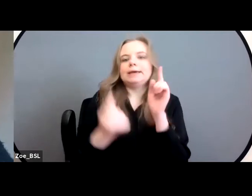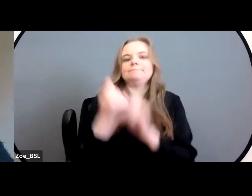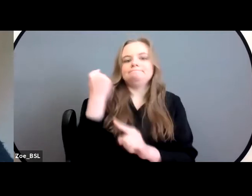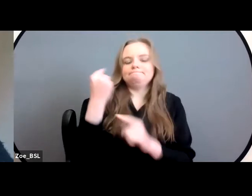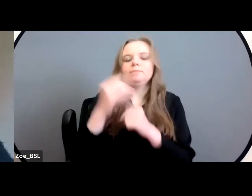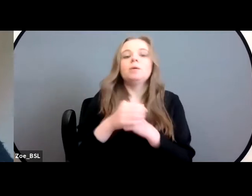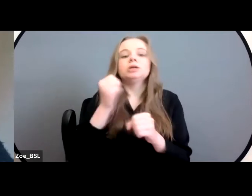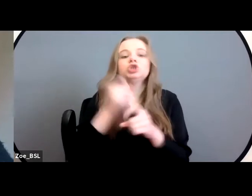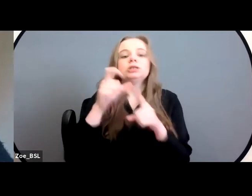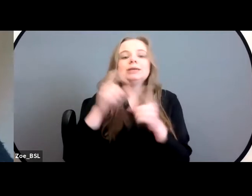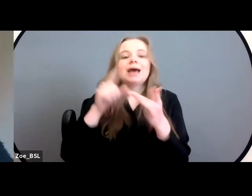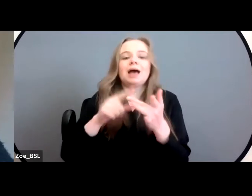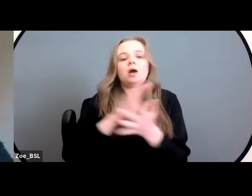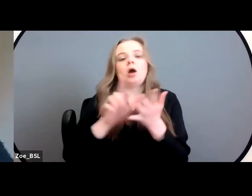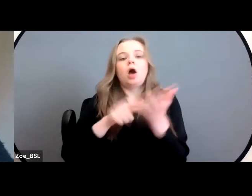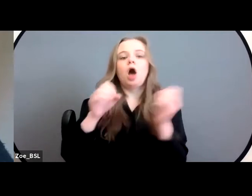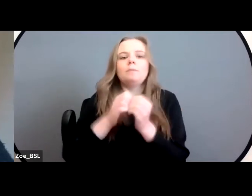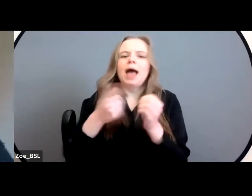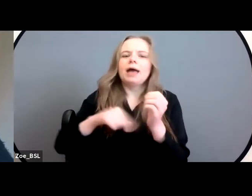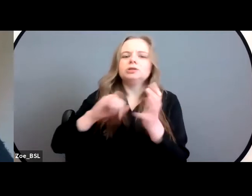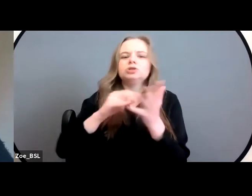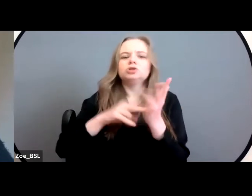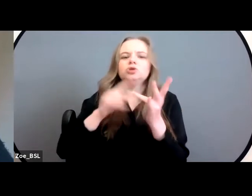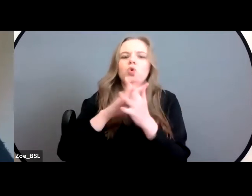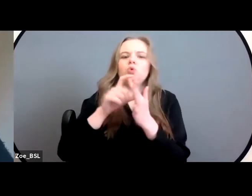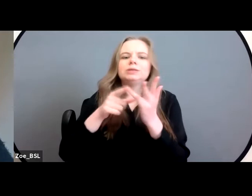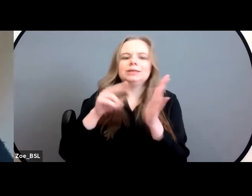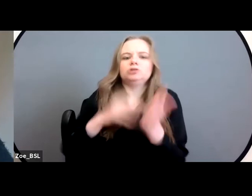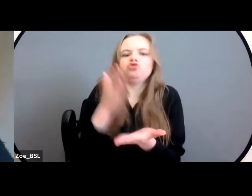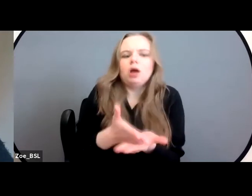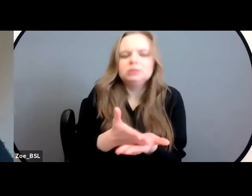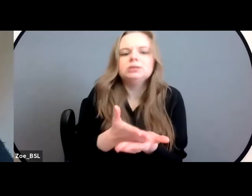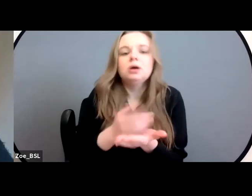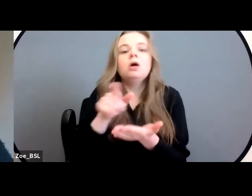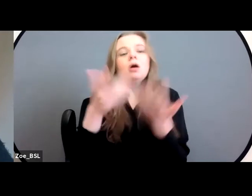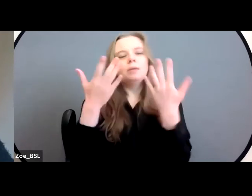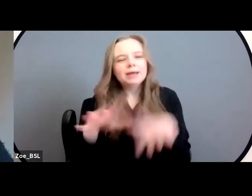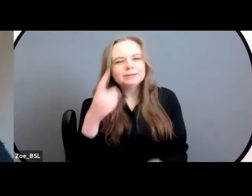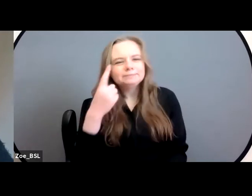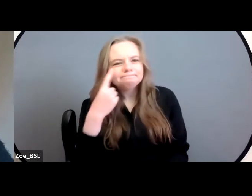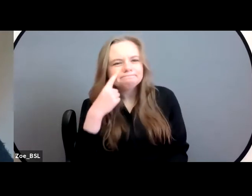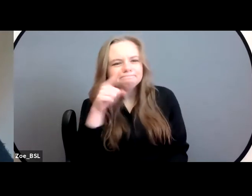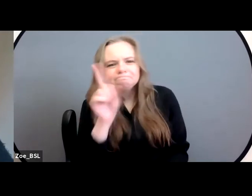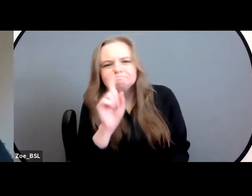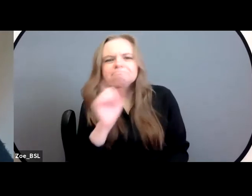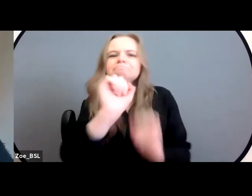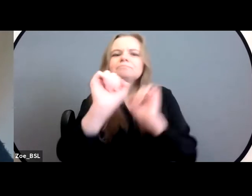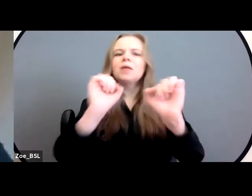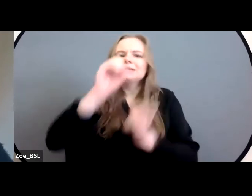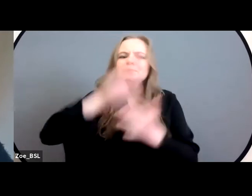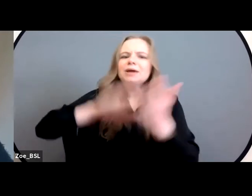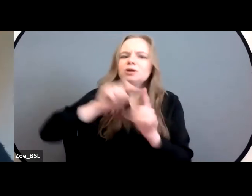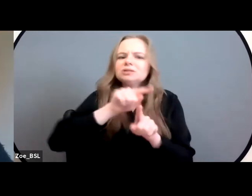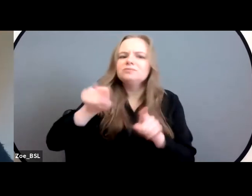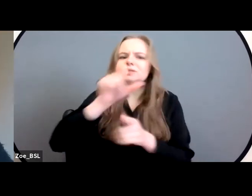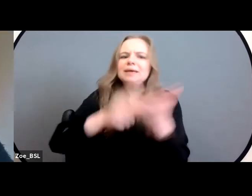And it was really looking at bringing kind of new insights into the disabled student experience, with a real focus